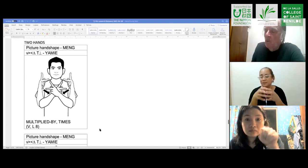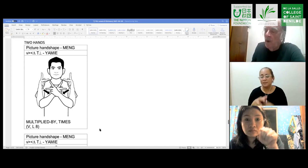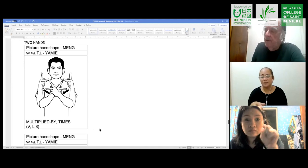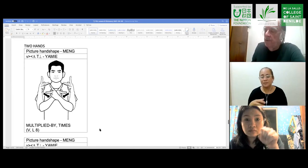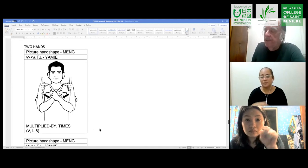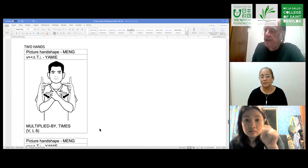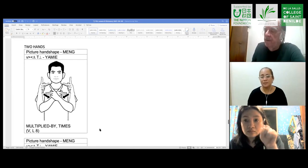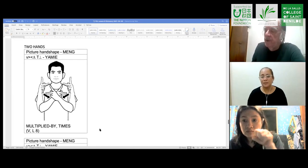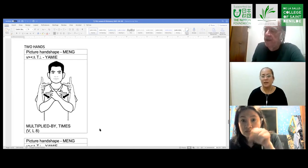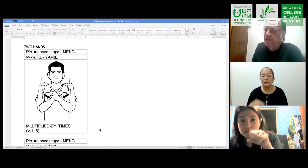why don't we take a break?